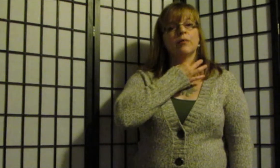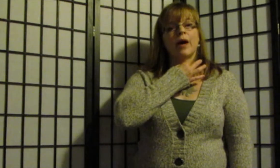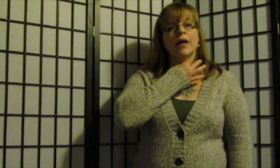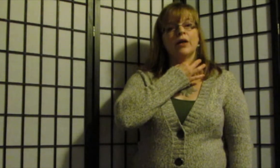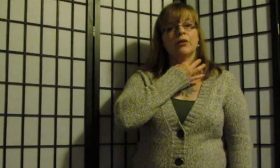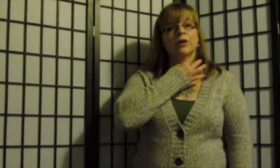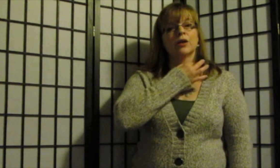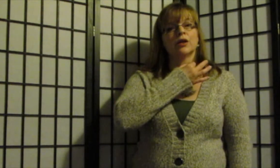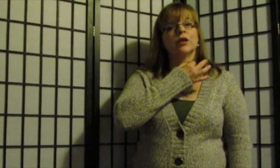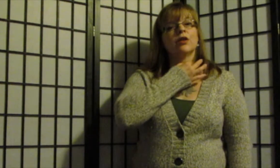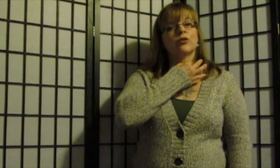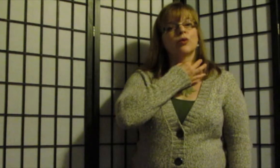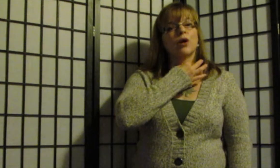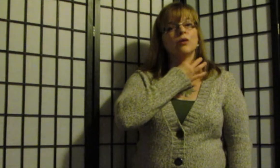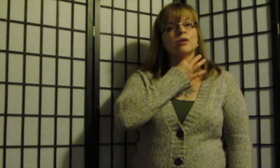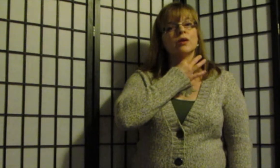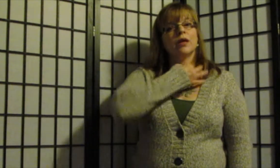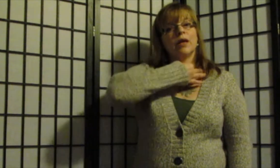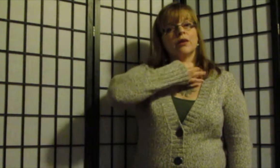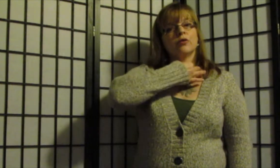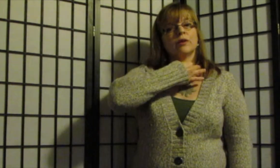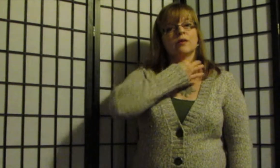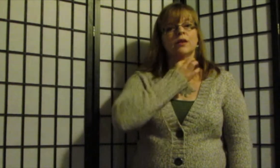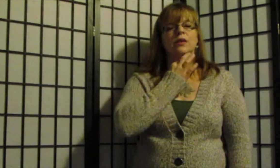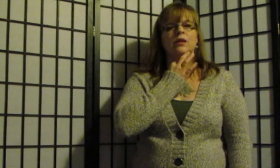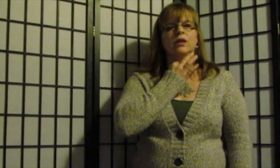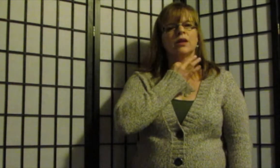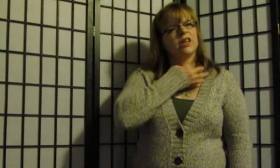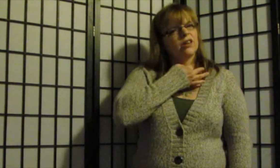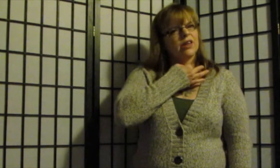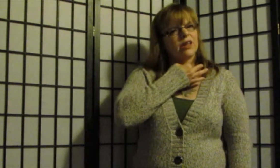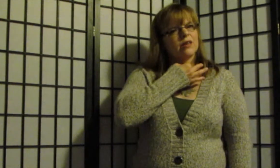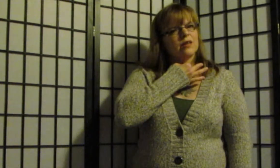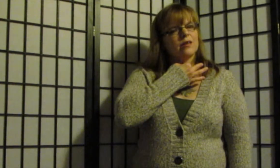by your throat and twist it. Curious.